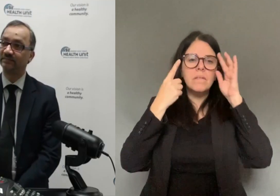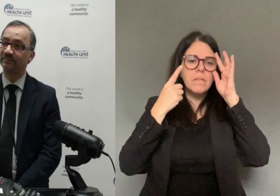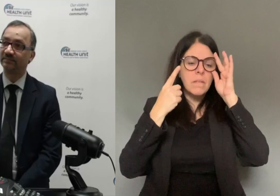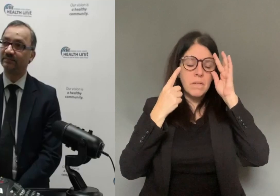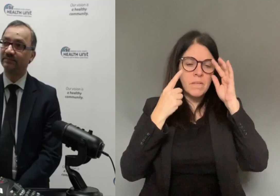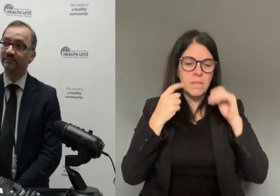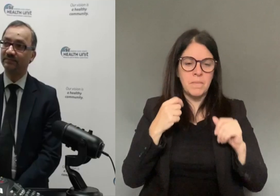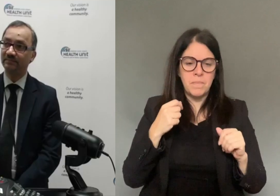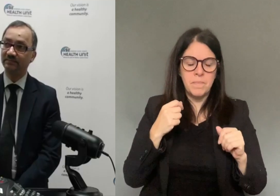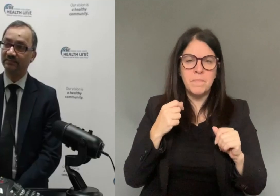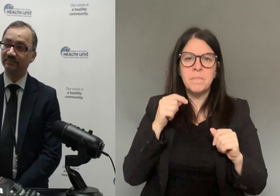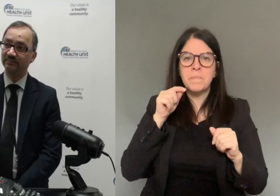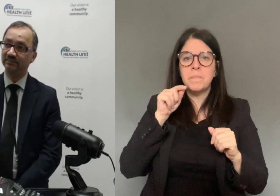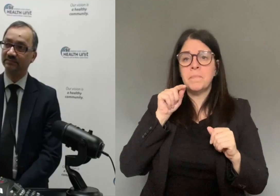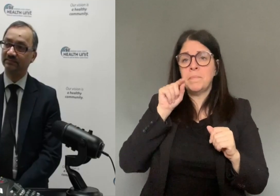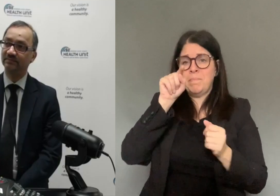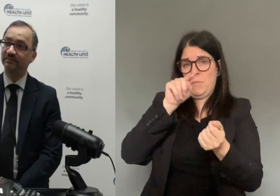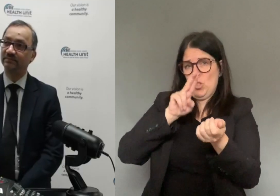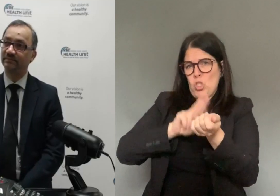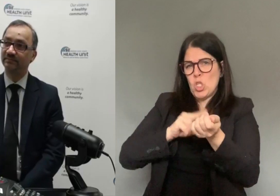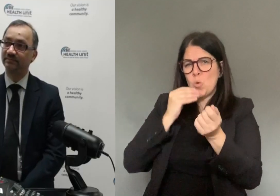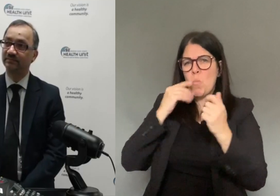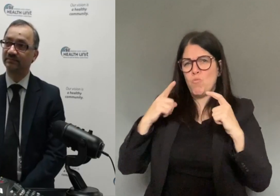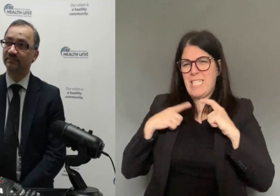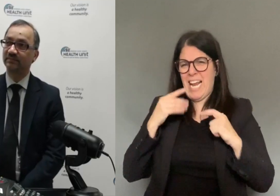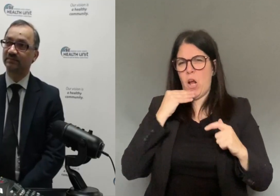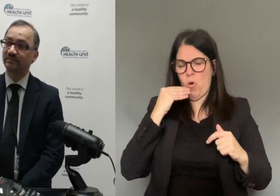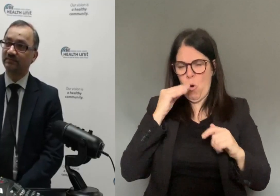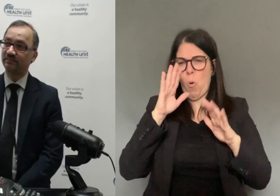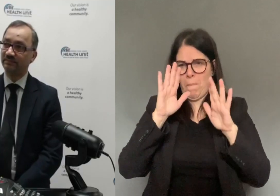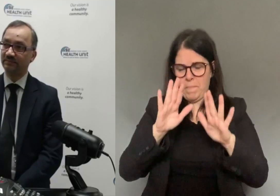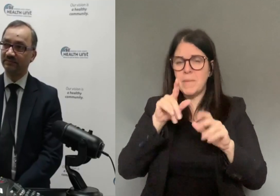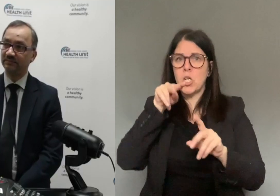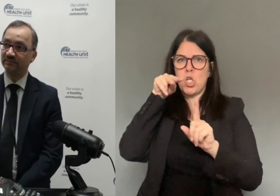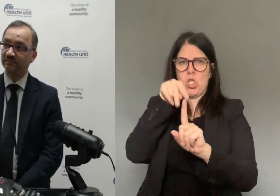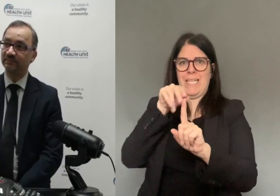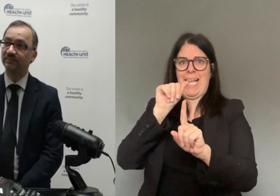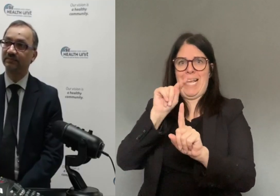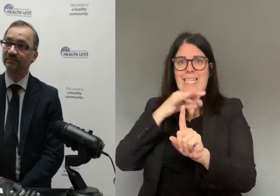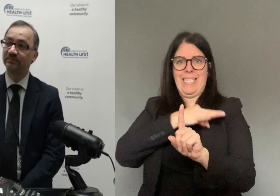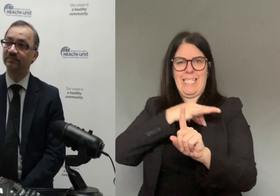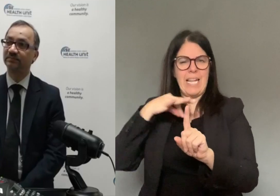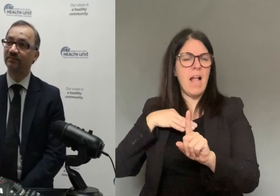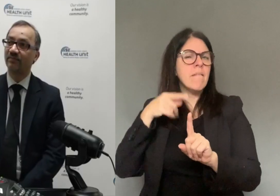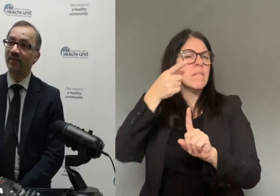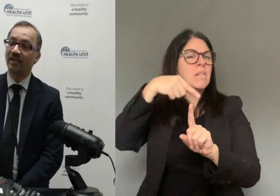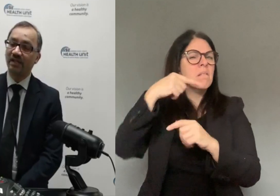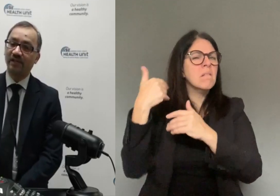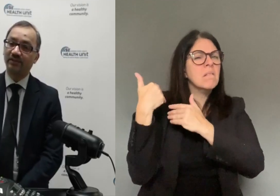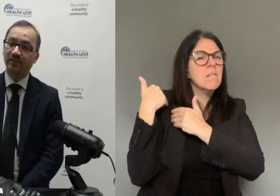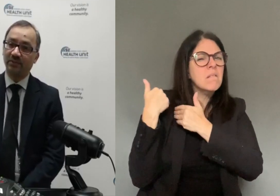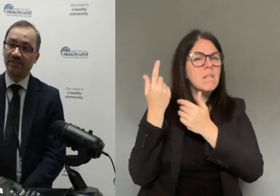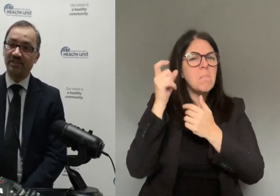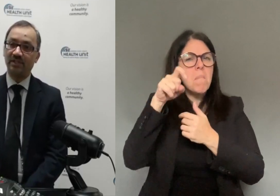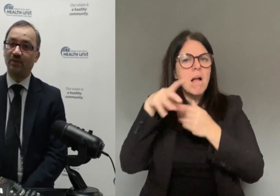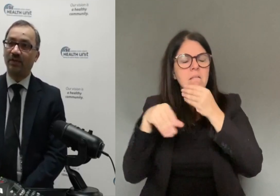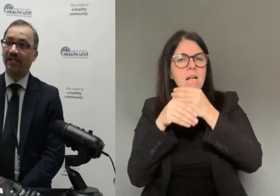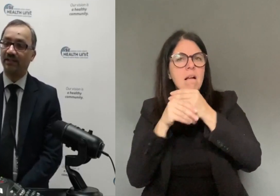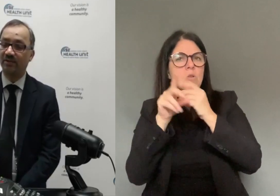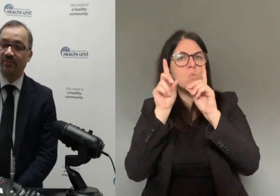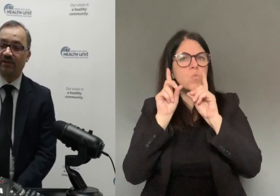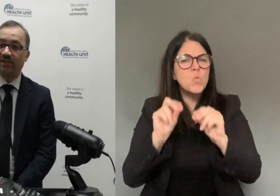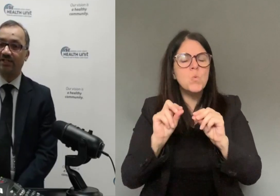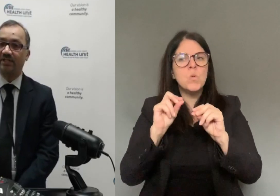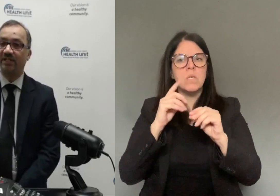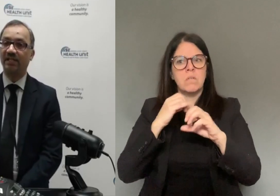care homes required to take to prevent bringing the virus back into work? So the question is what